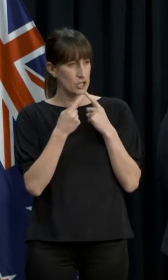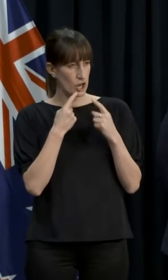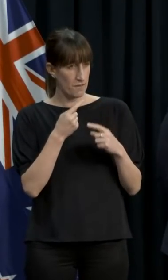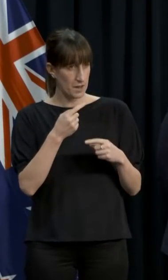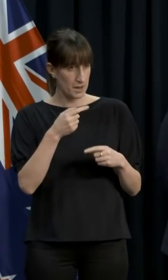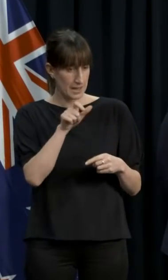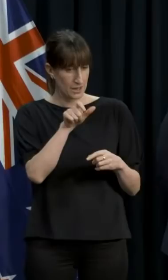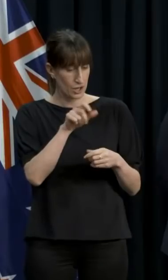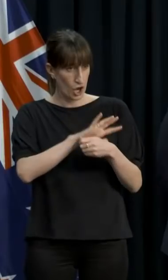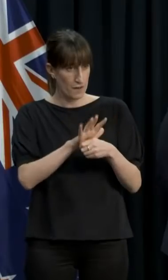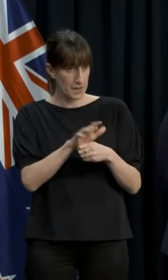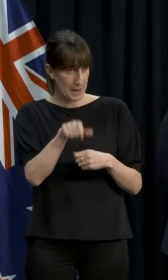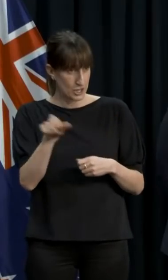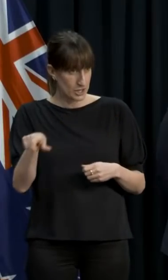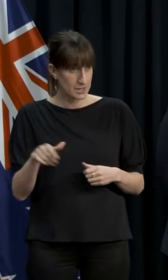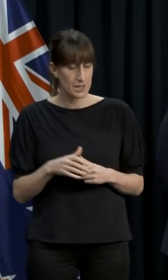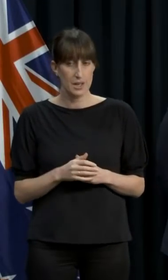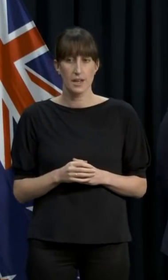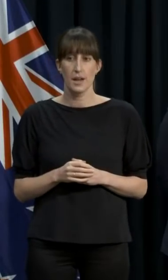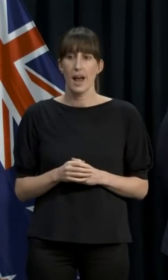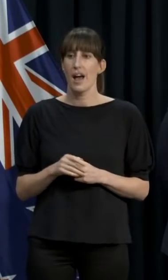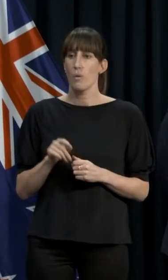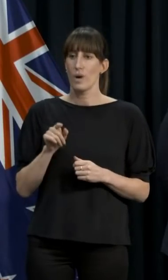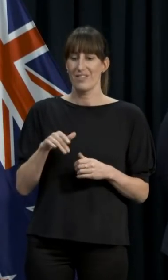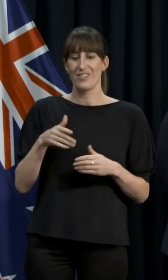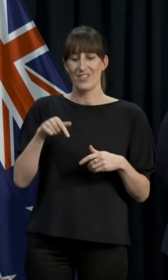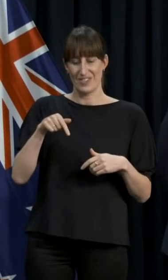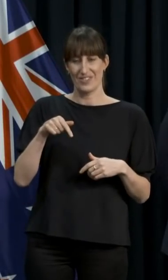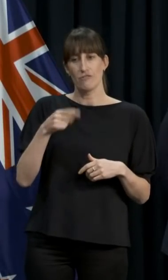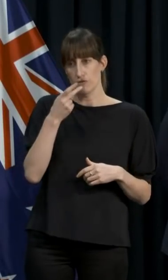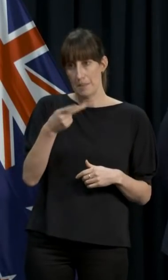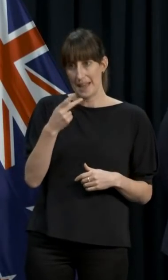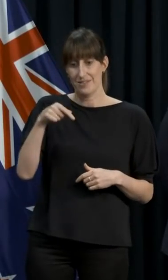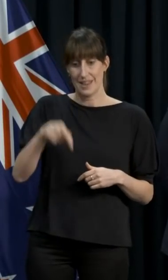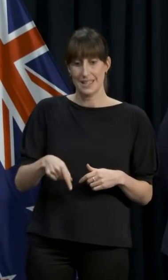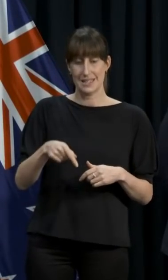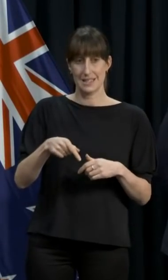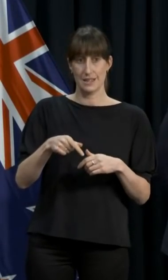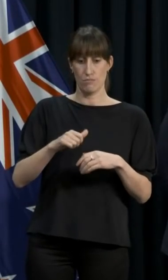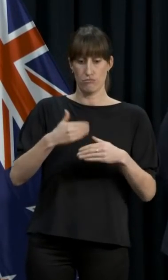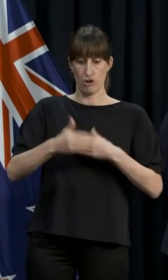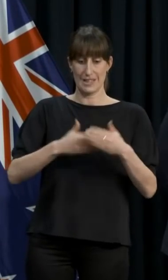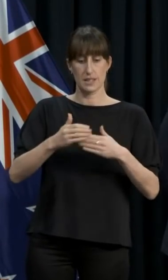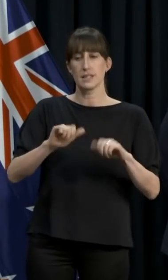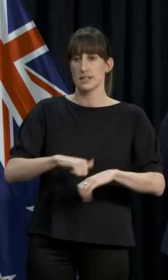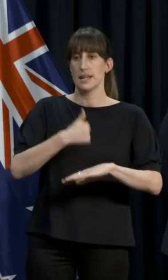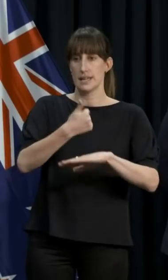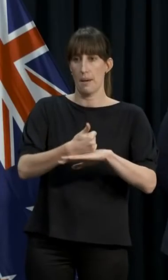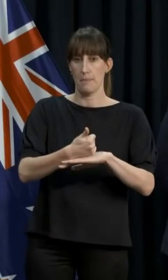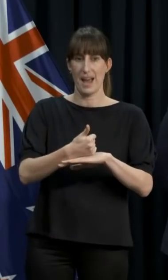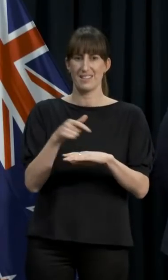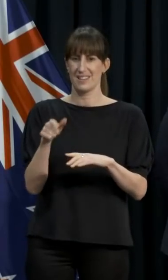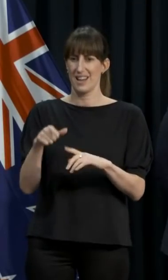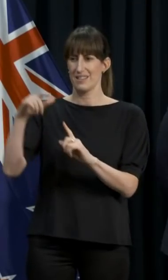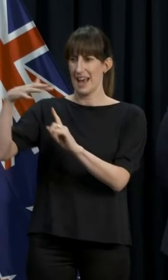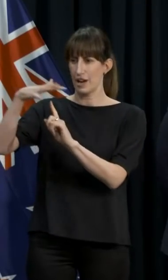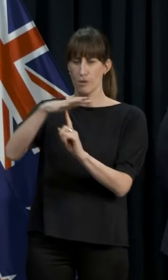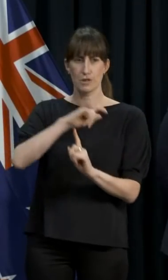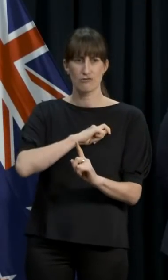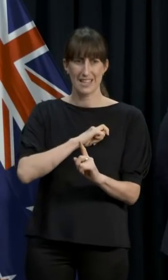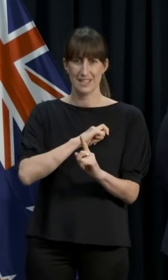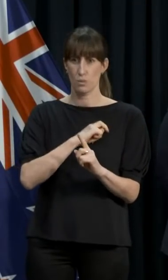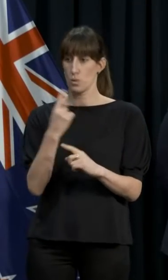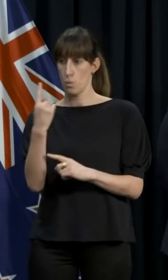here. So just to reiterate, that was a well-established process, and the Trust was one of a number of emergency organisations receiving